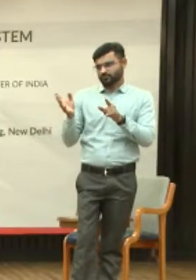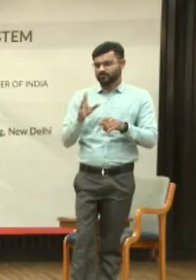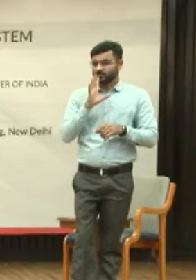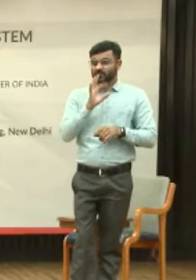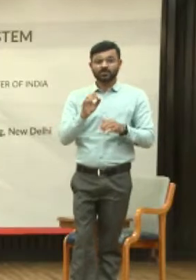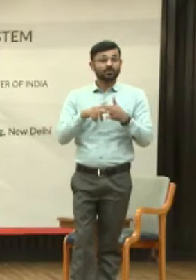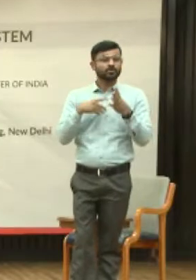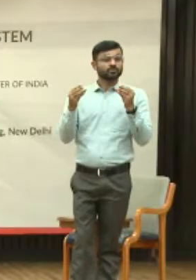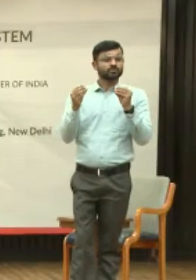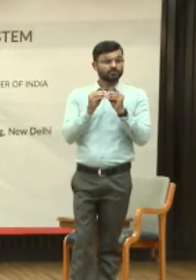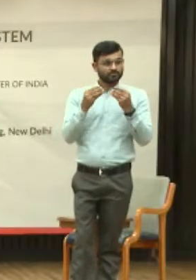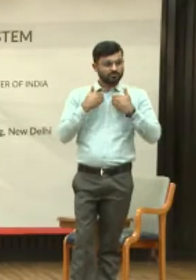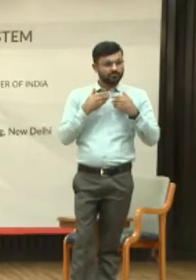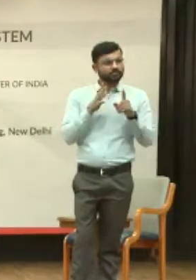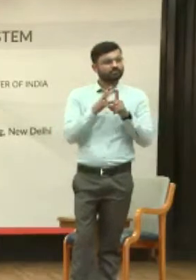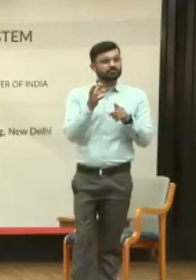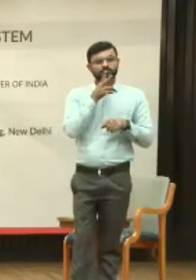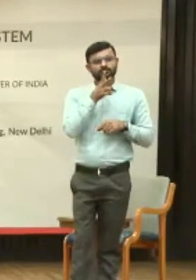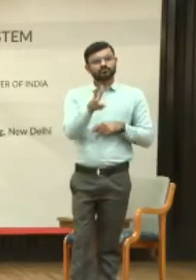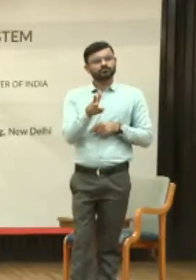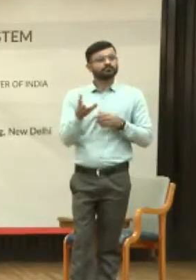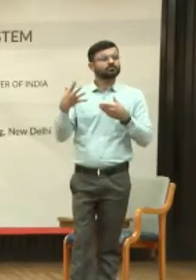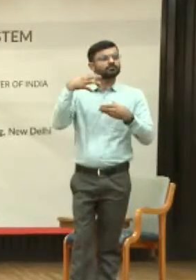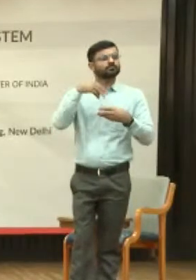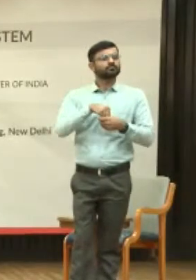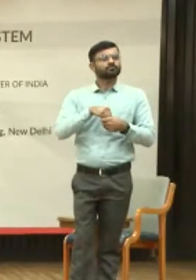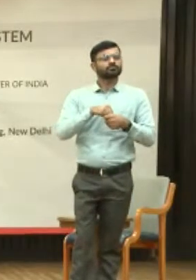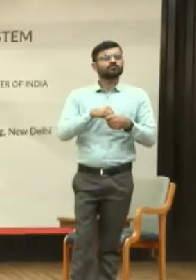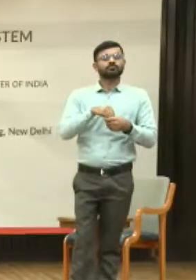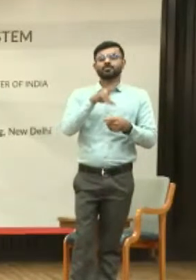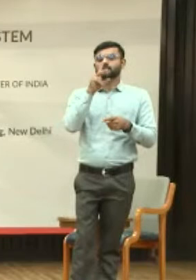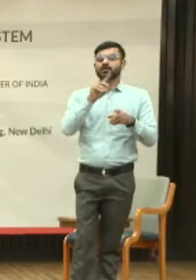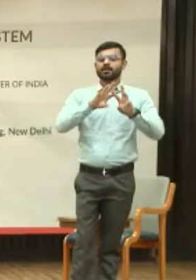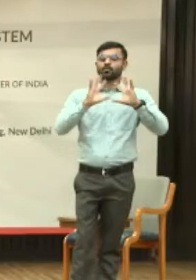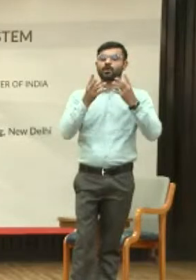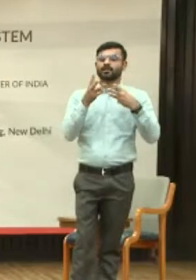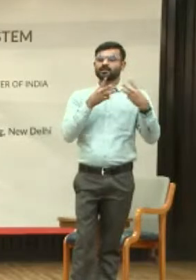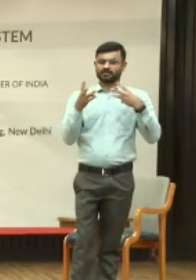That job, I'm told, was abolished after the Second World War.